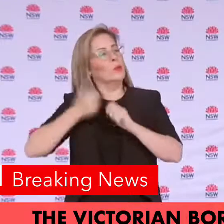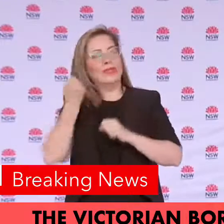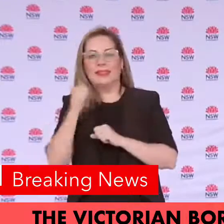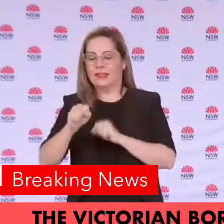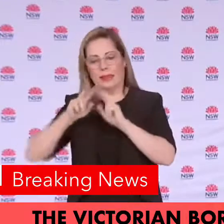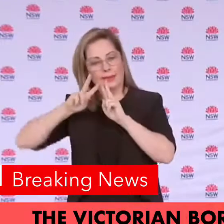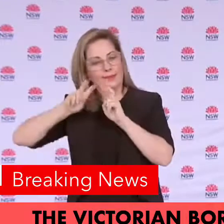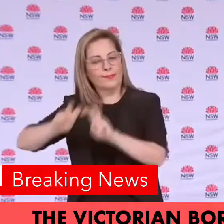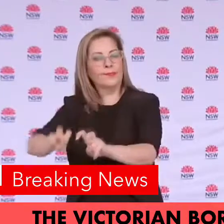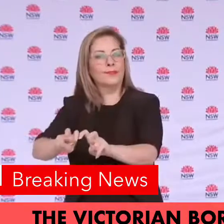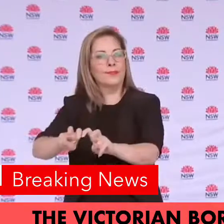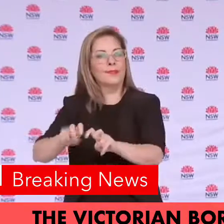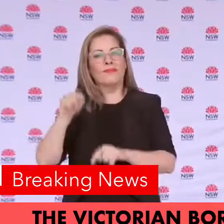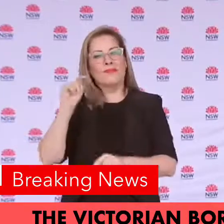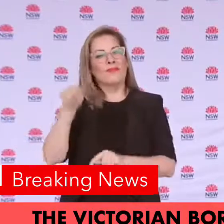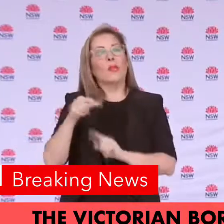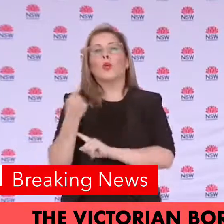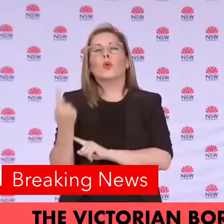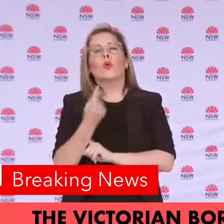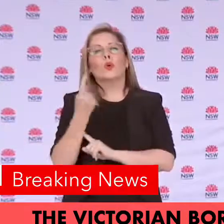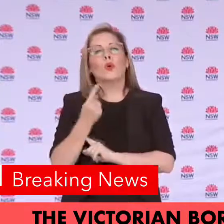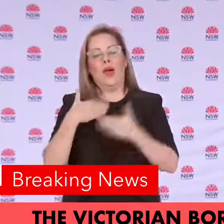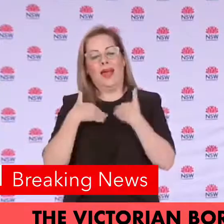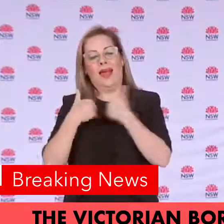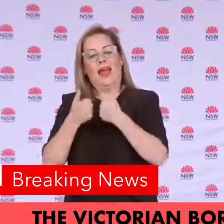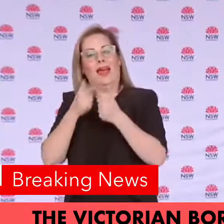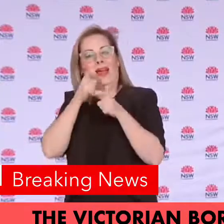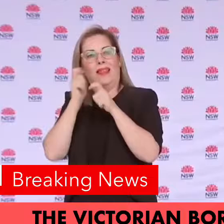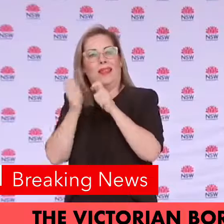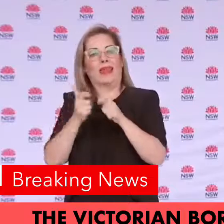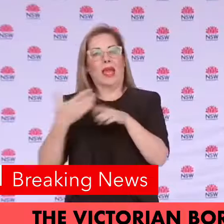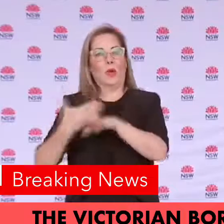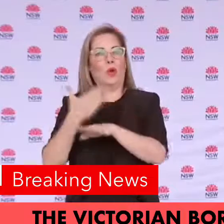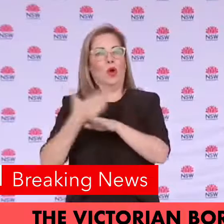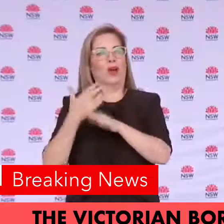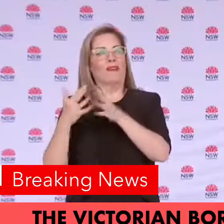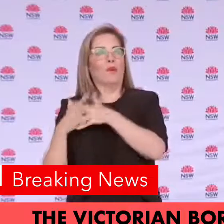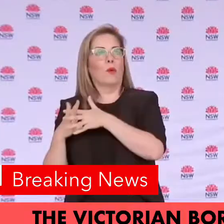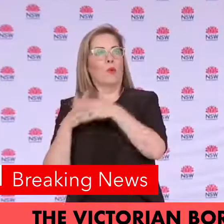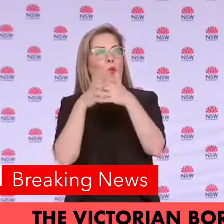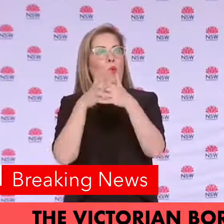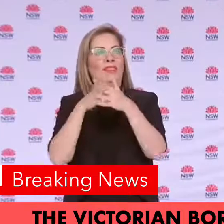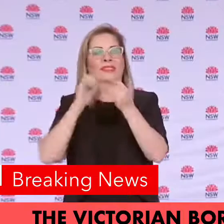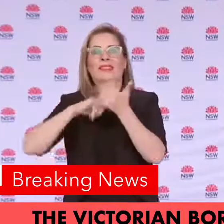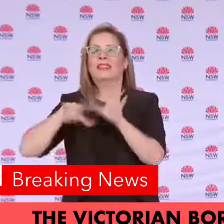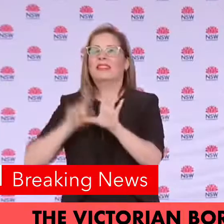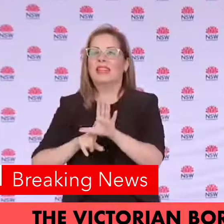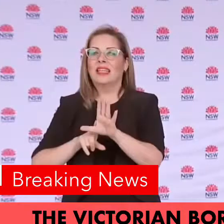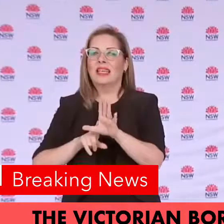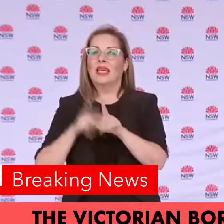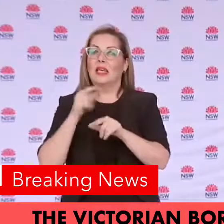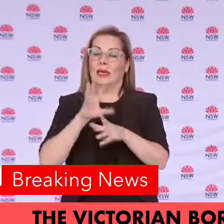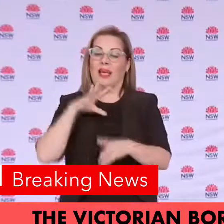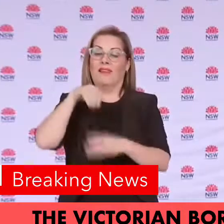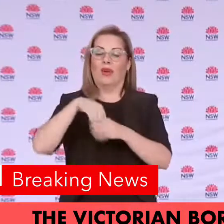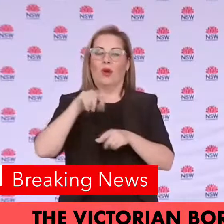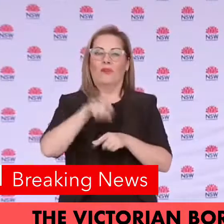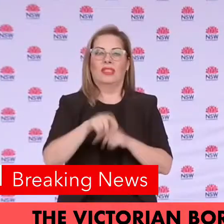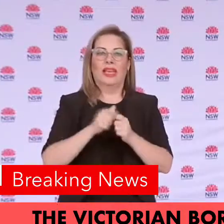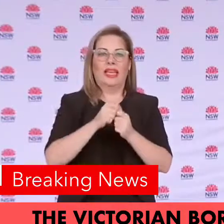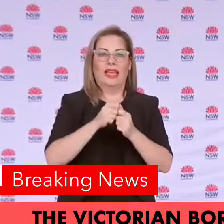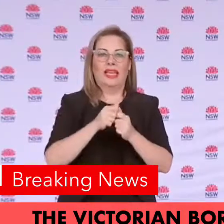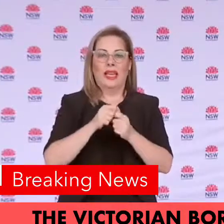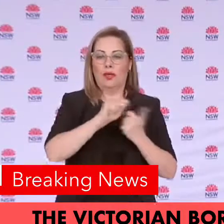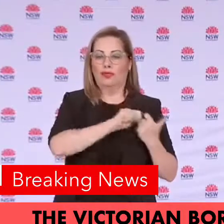investigation is a healthcare worker from Western Sydney who was involved in the transfer of patients from